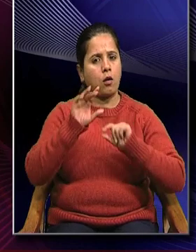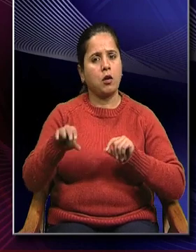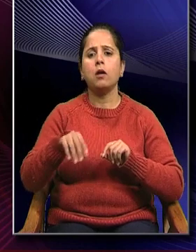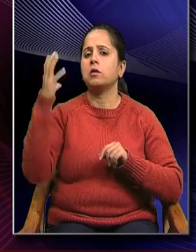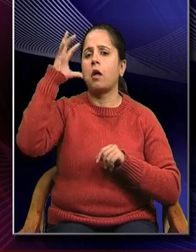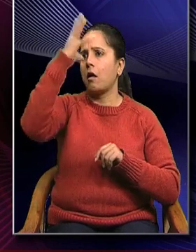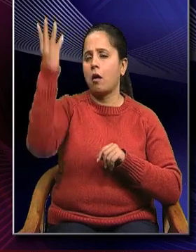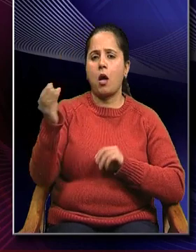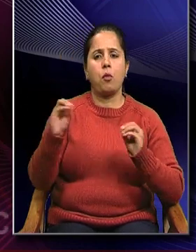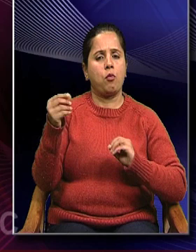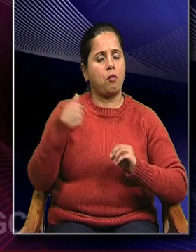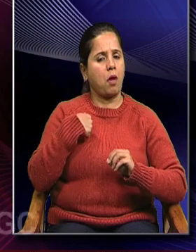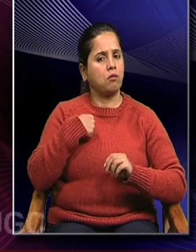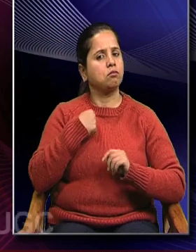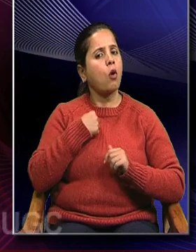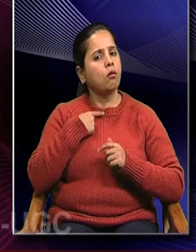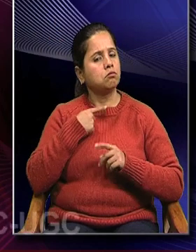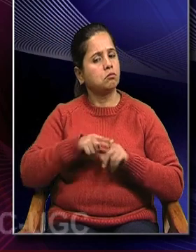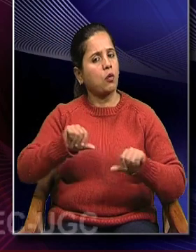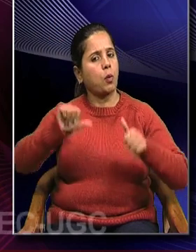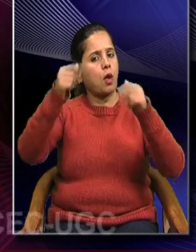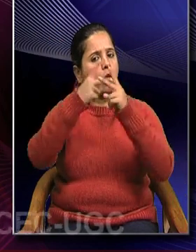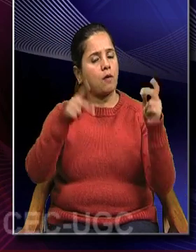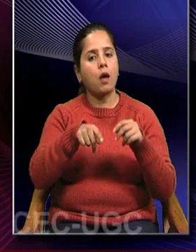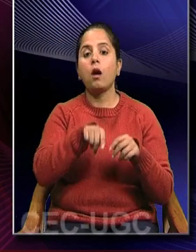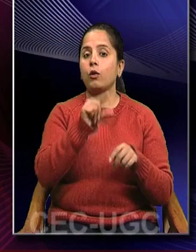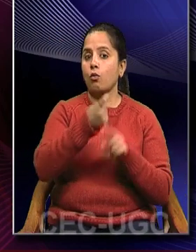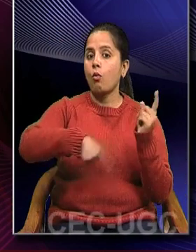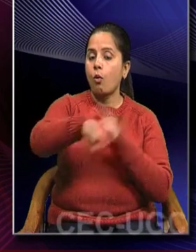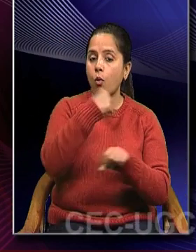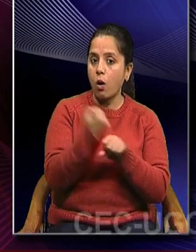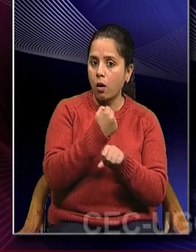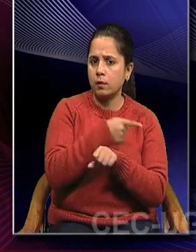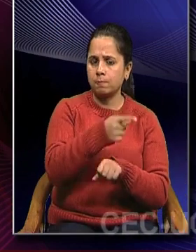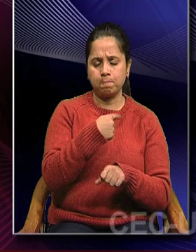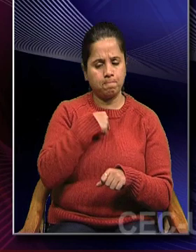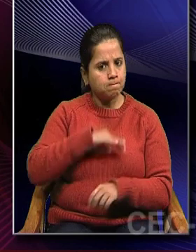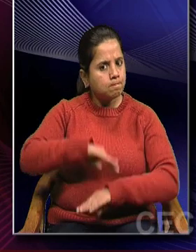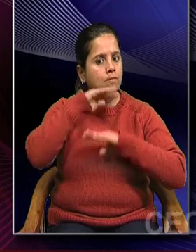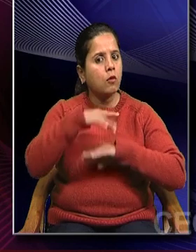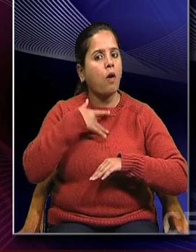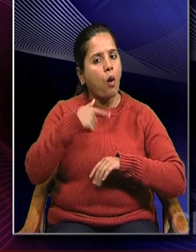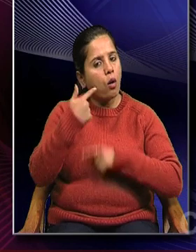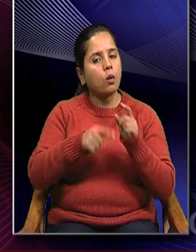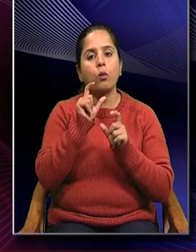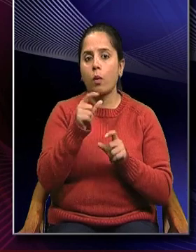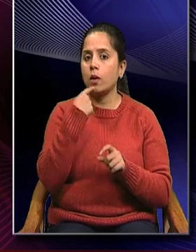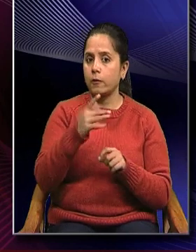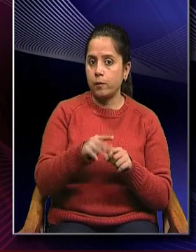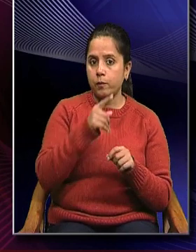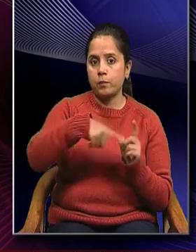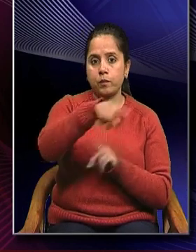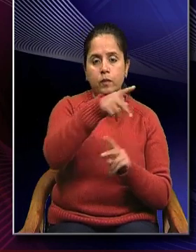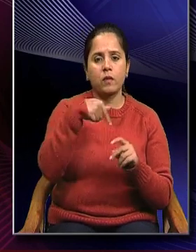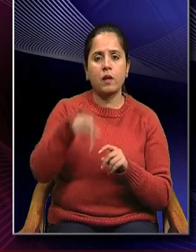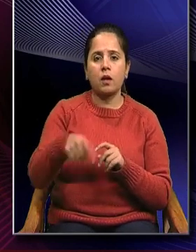sets on the British Empire. They were being used by the British to keep their workers contented, on whose slum